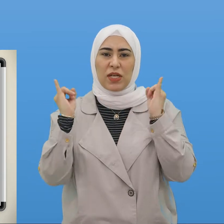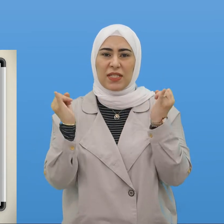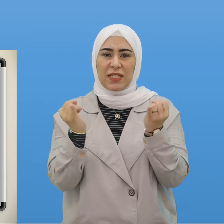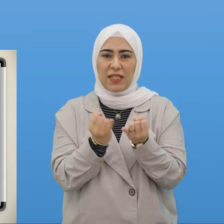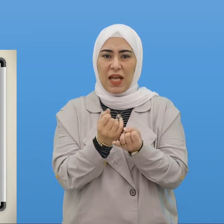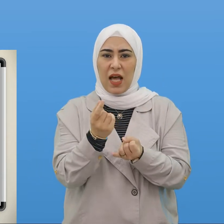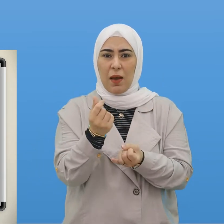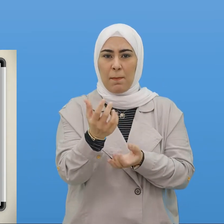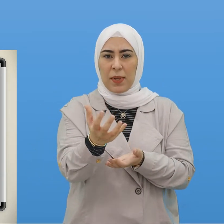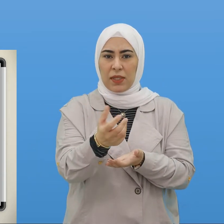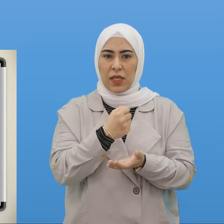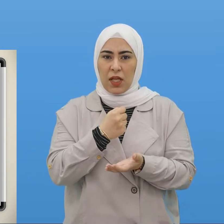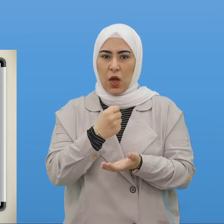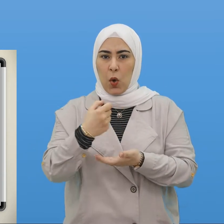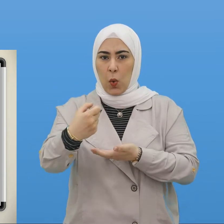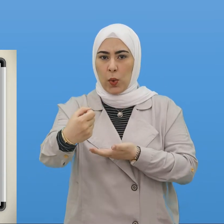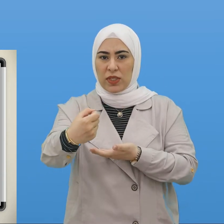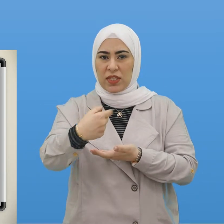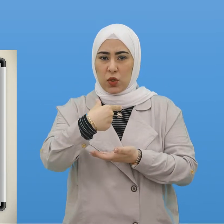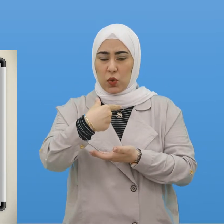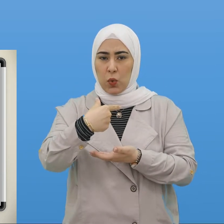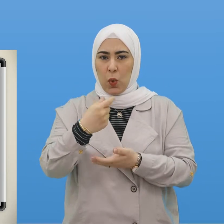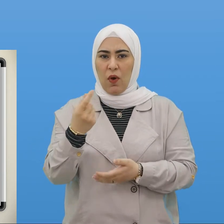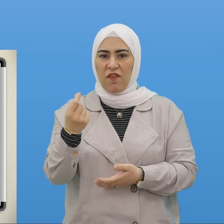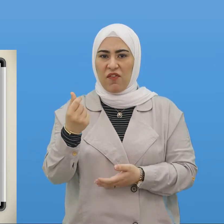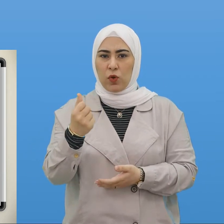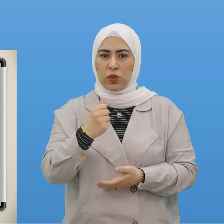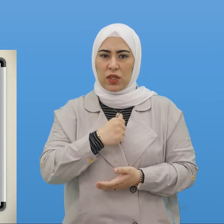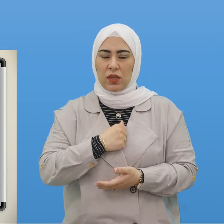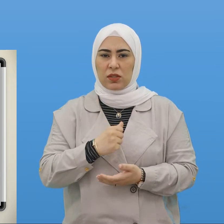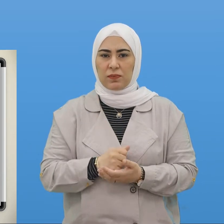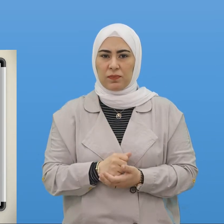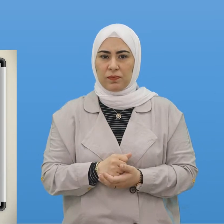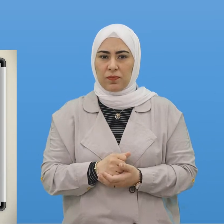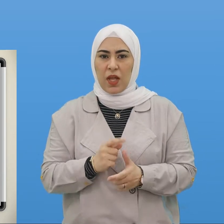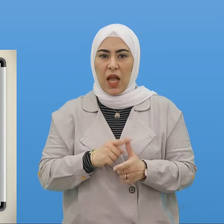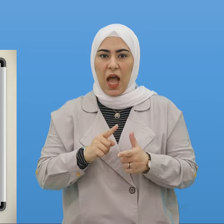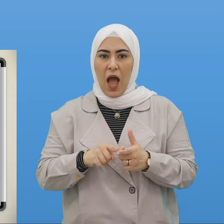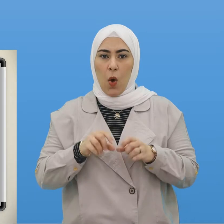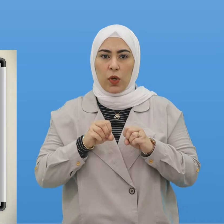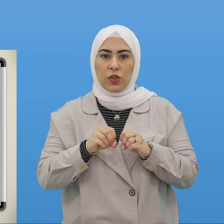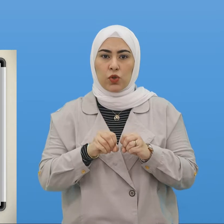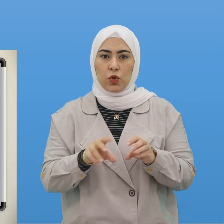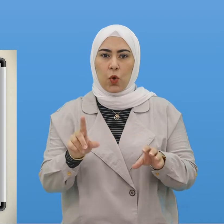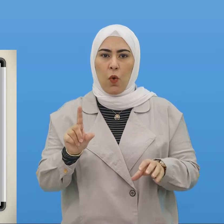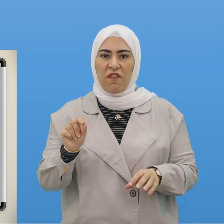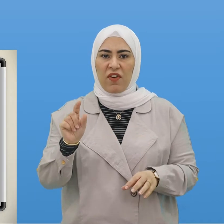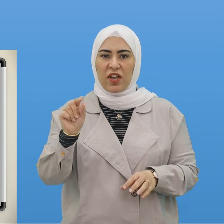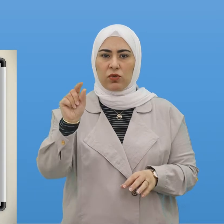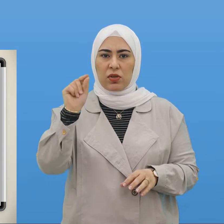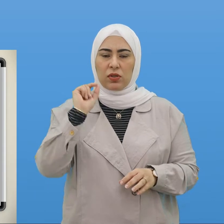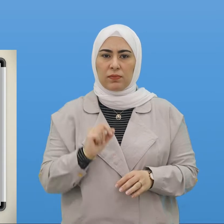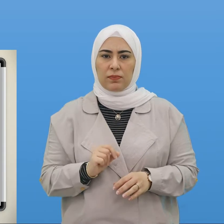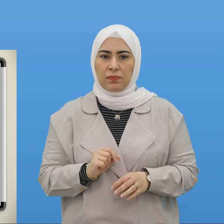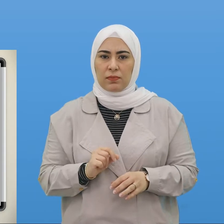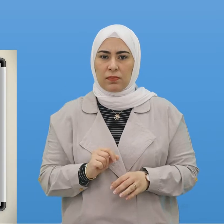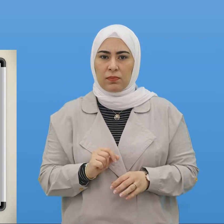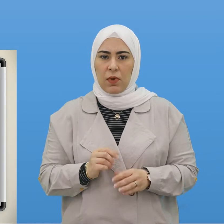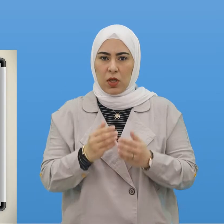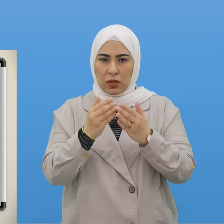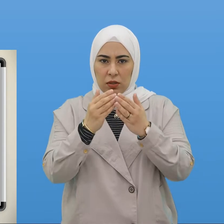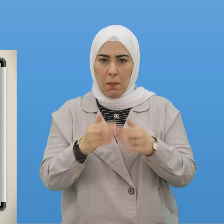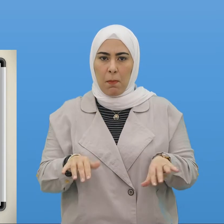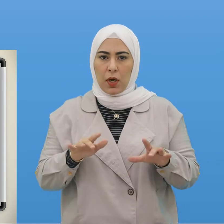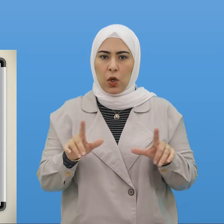or financial organizations and either move money to their own account or send viruses which can seriously